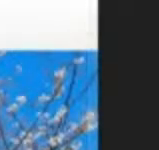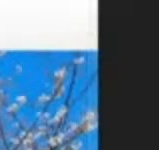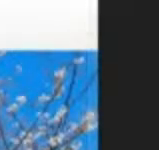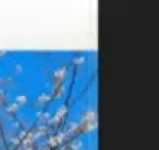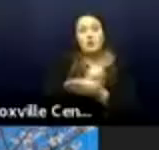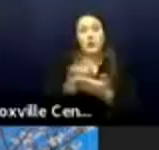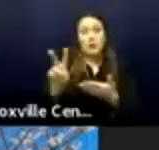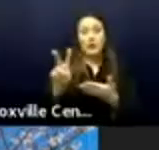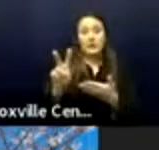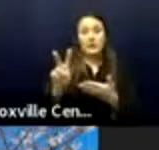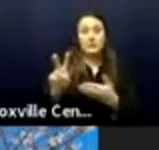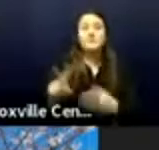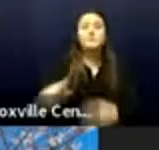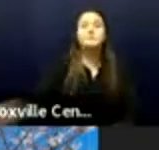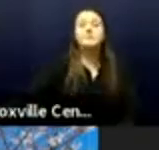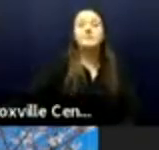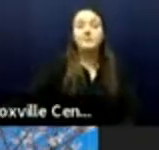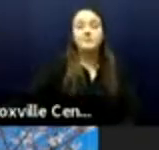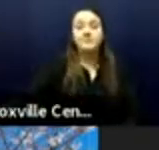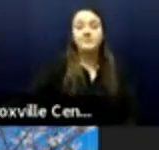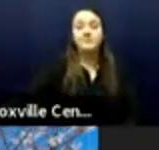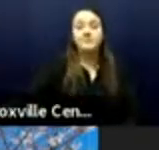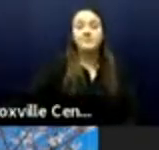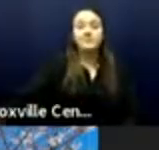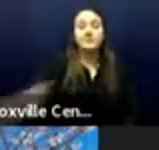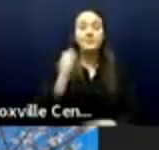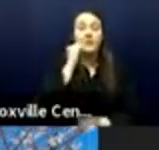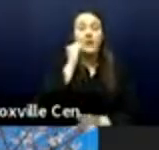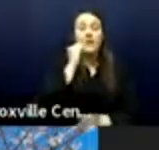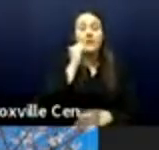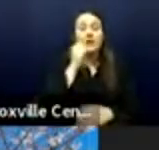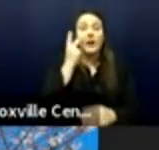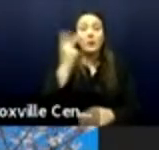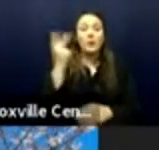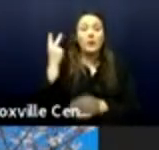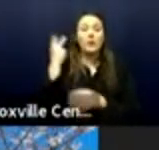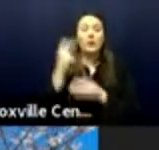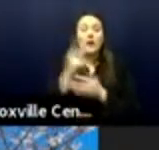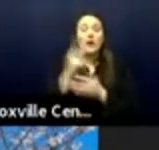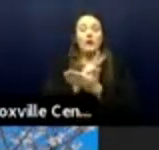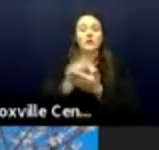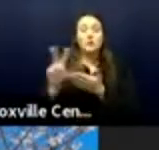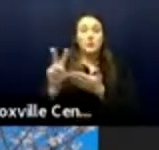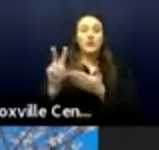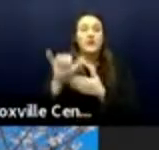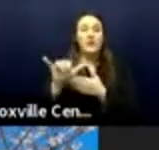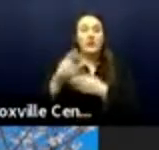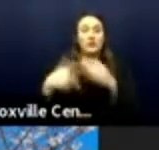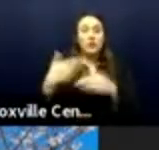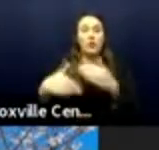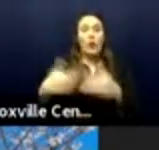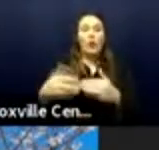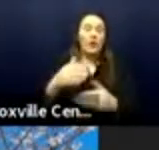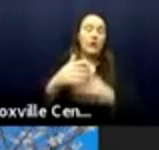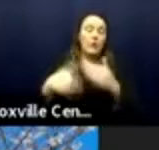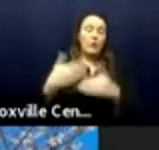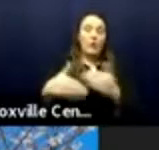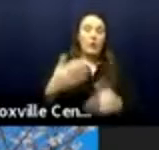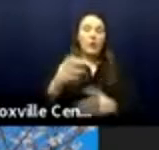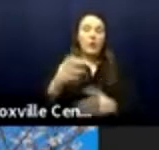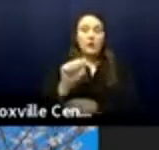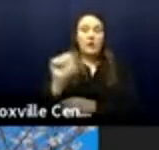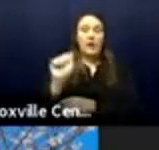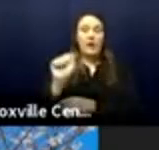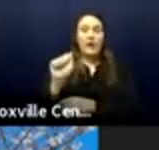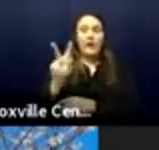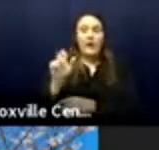period. Every day we look back at the previous 2 weeks. That's what a rolling average is. Overall, what we mean by